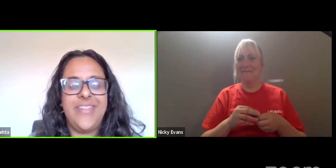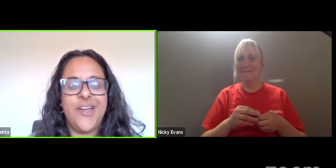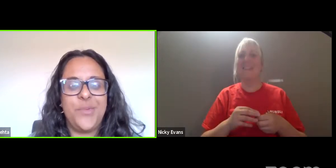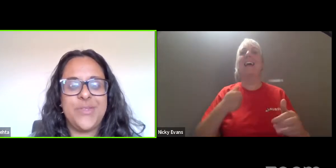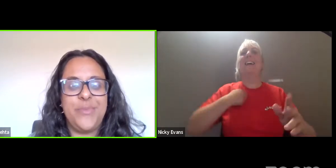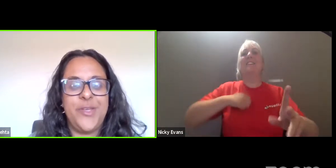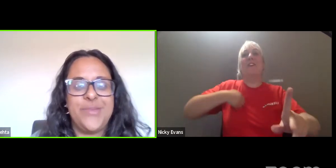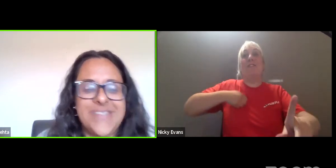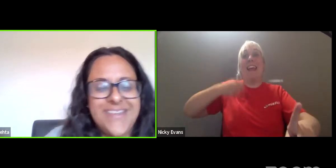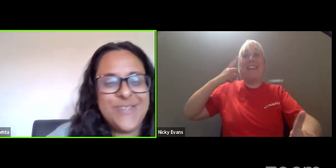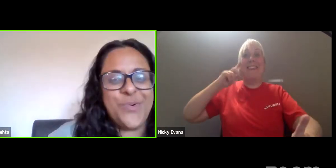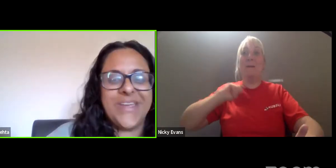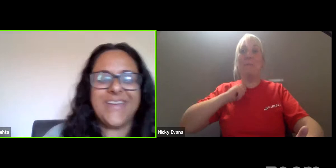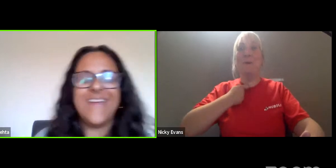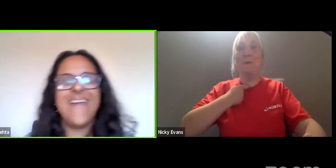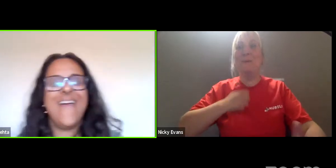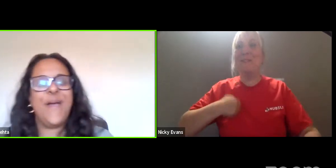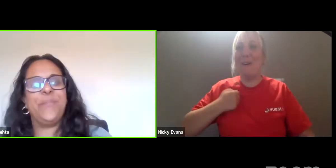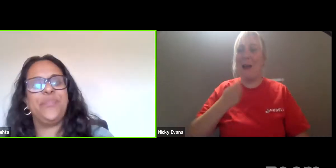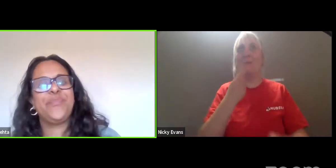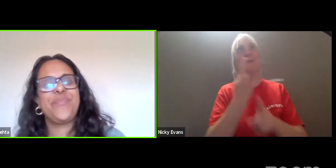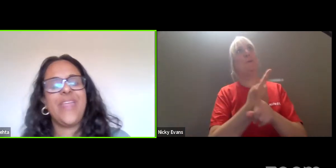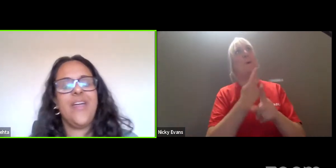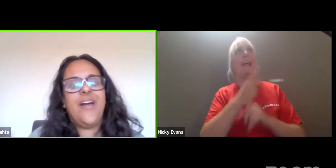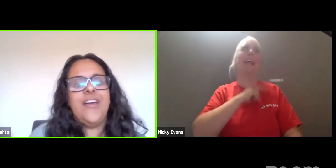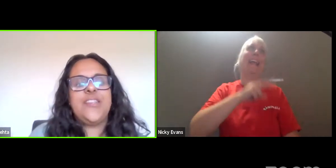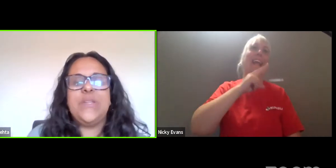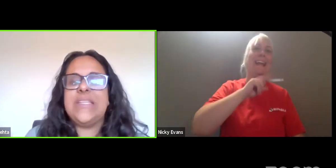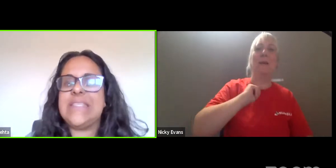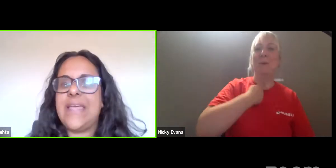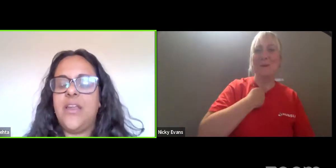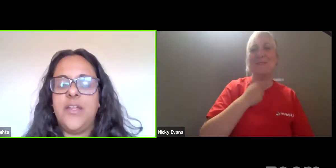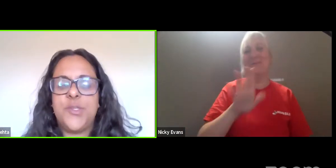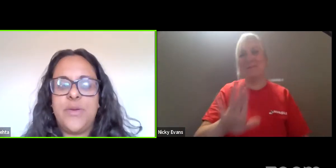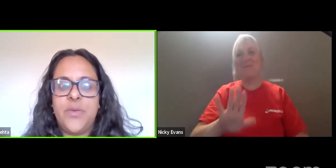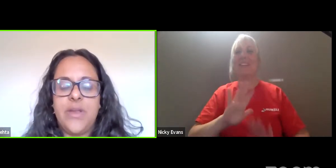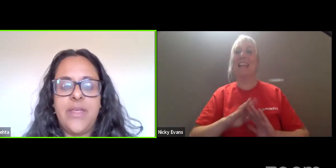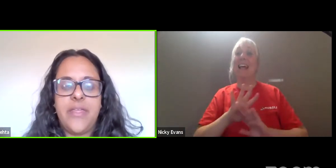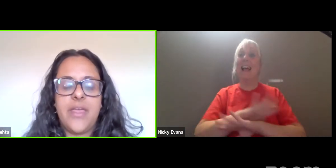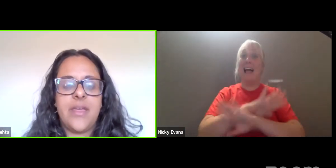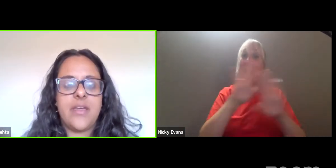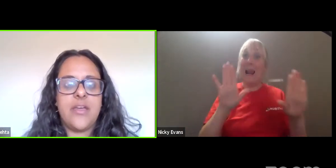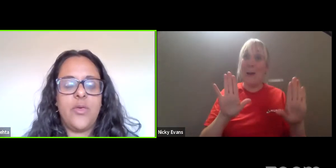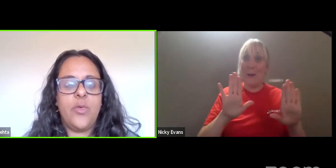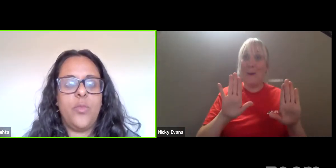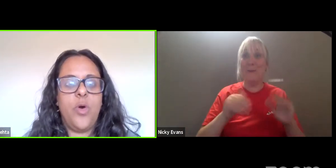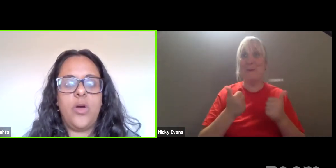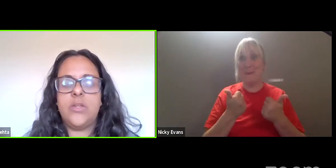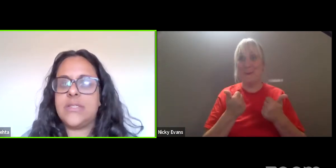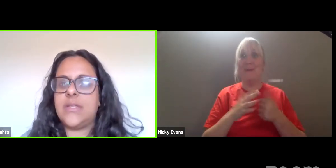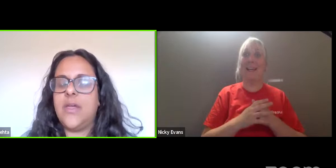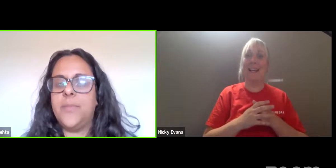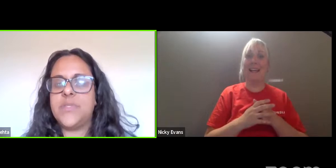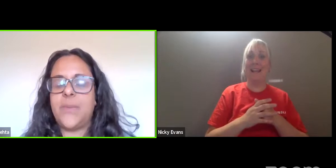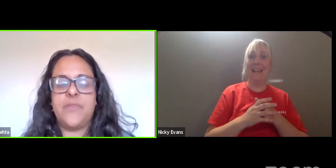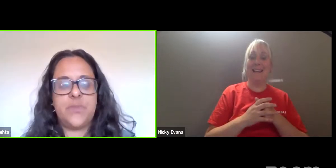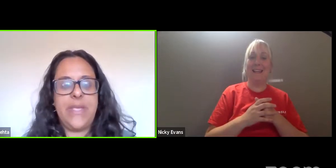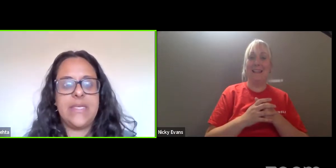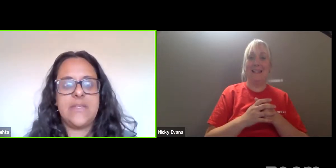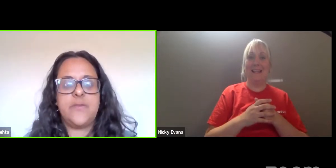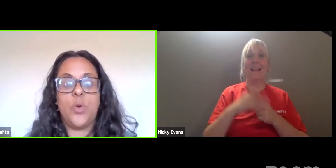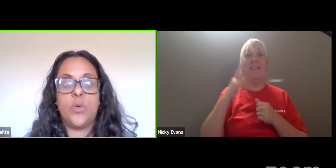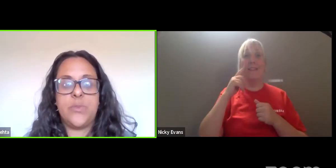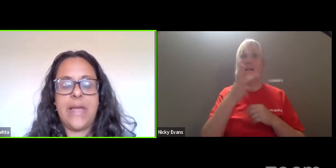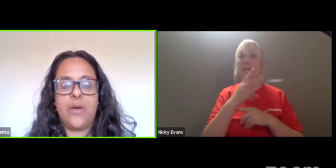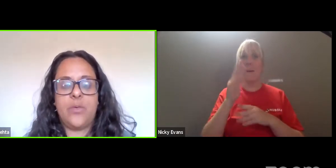Sorry, I think I was on mute and talking. I just wanted to say hello to everyone. I think what some of the